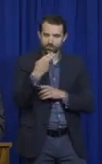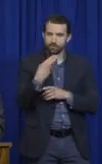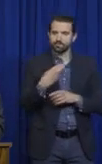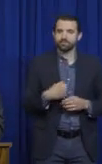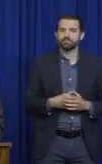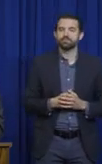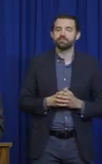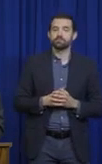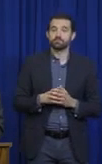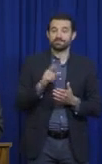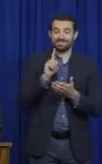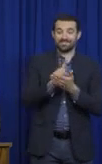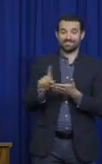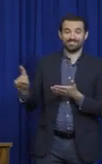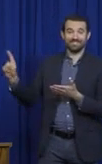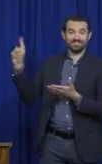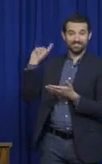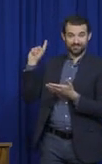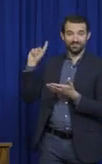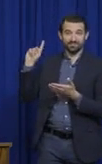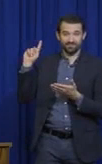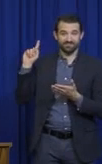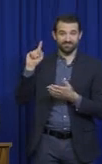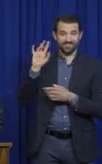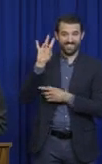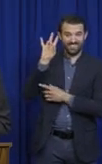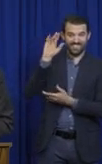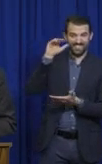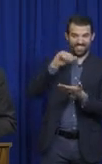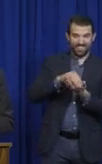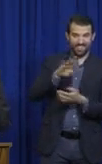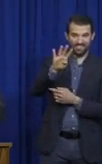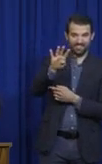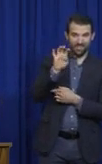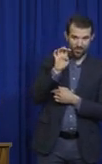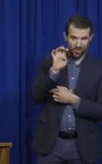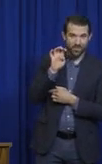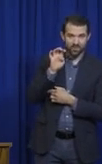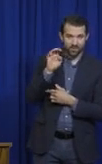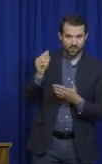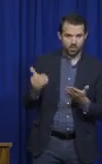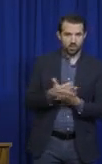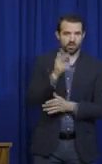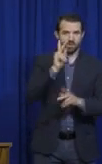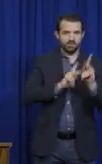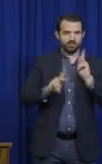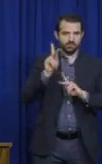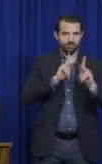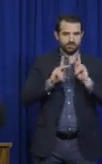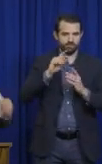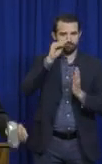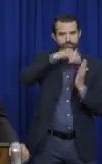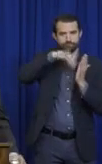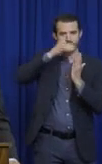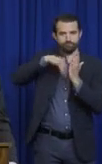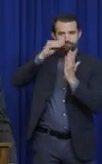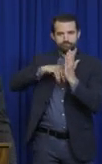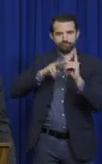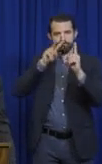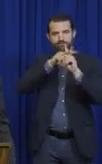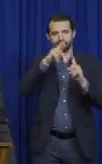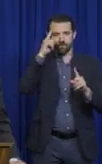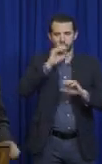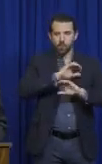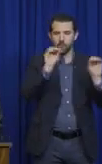Last week, about 7,400 new individuals filed for unemployment benefits. This is the